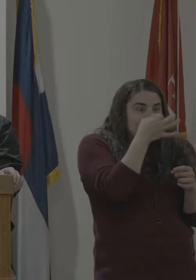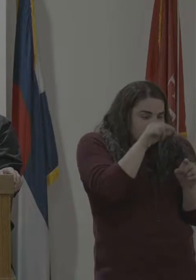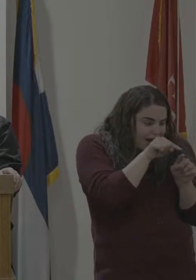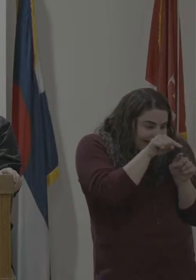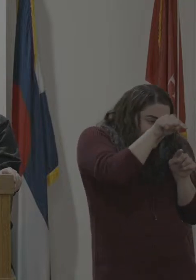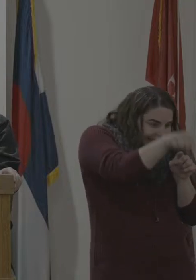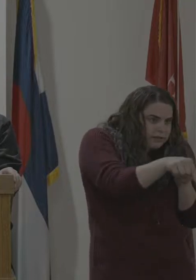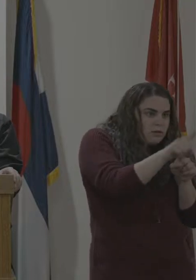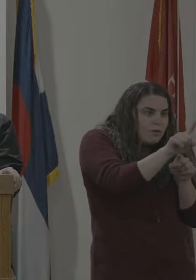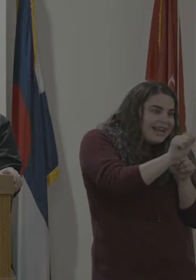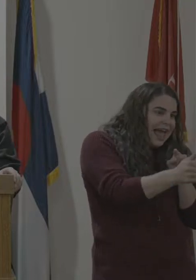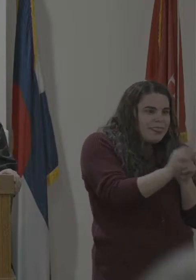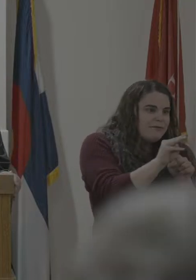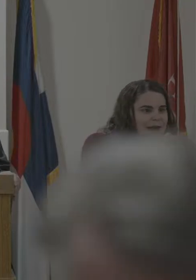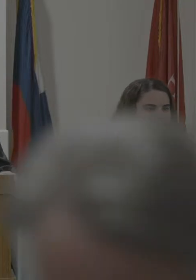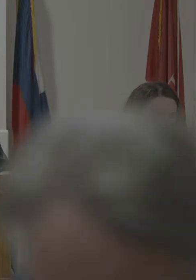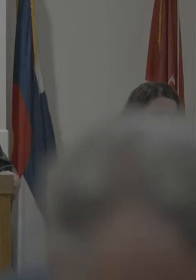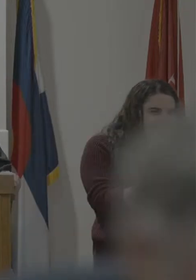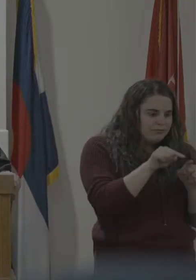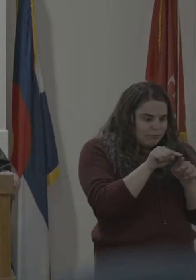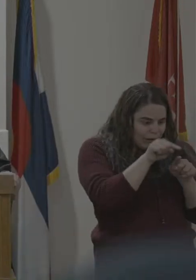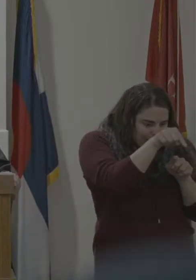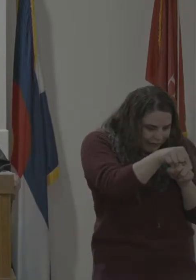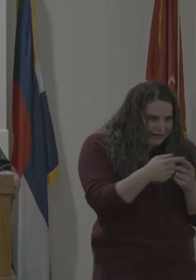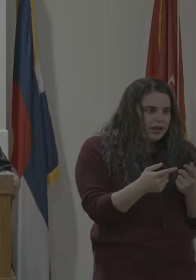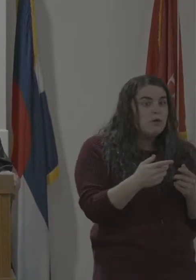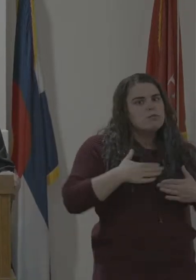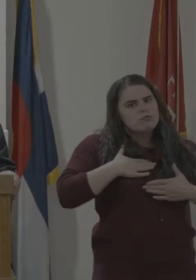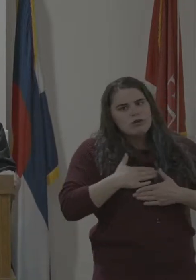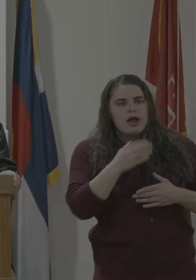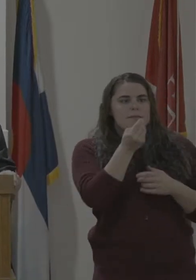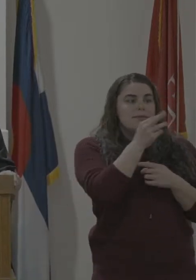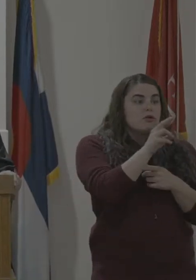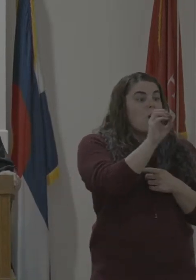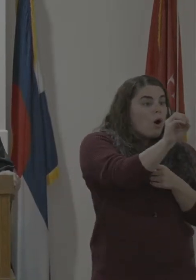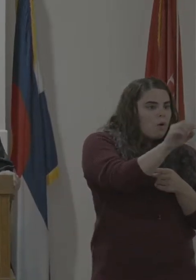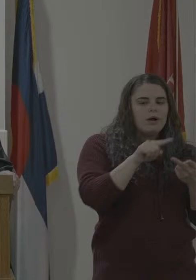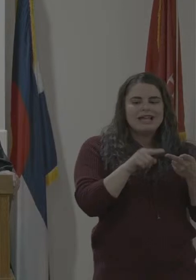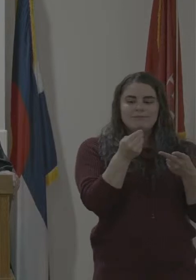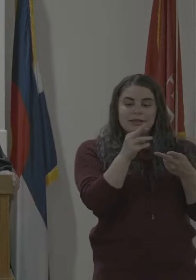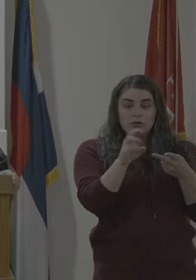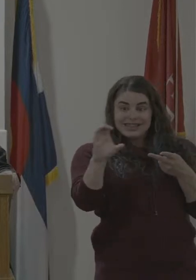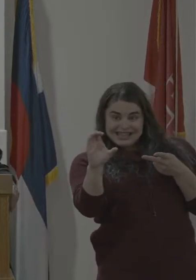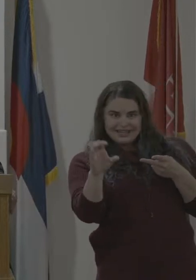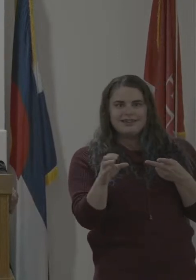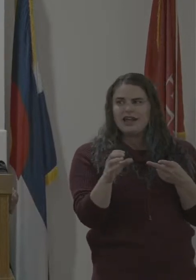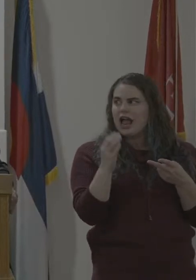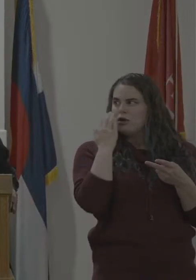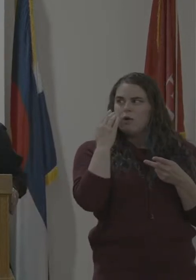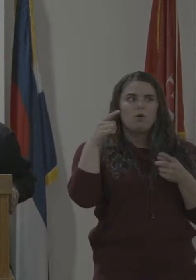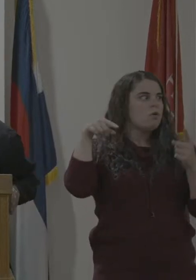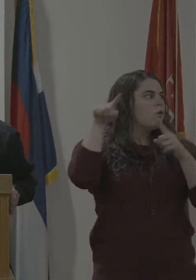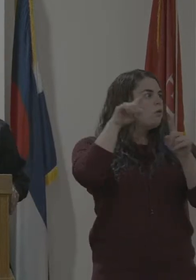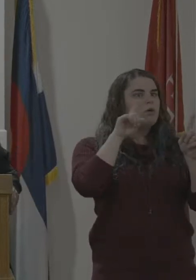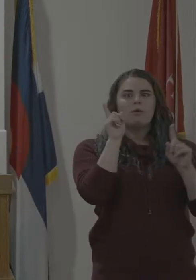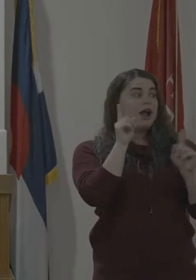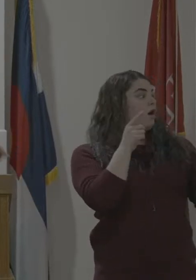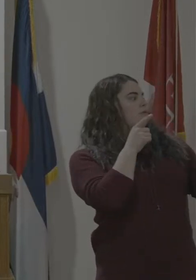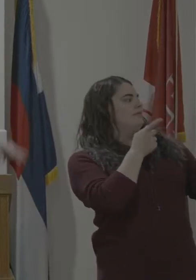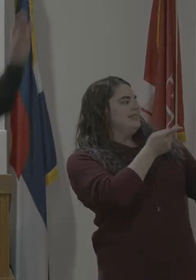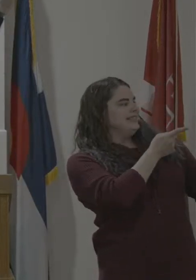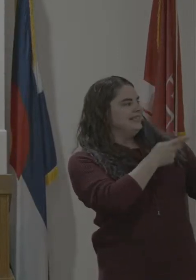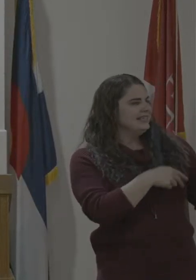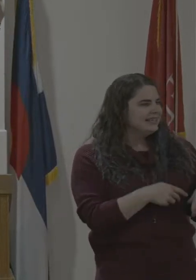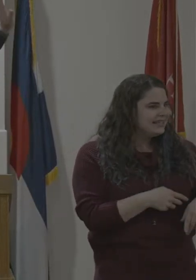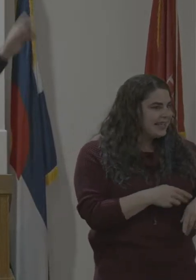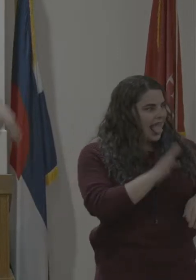us. So we really appreciate Mr. O and Mr. C. I know they're around here someplace, yes? Do we see them somewhere? Where are they?